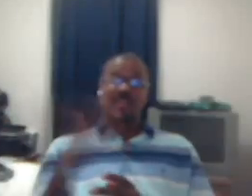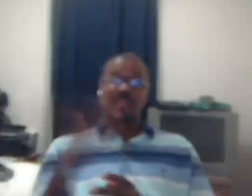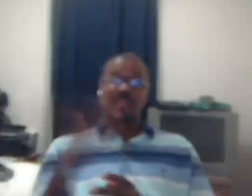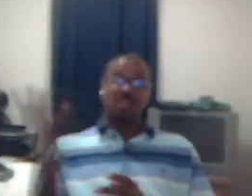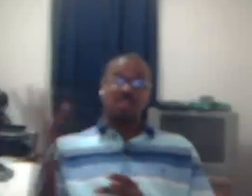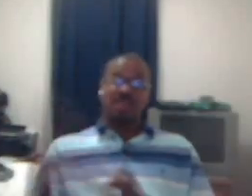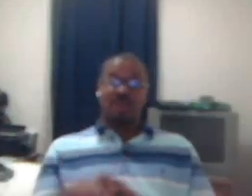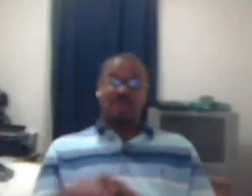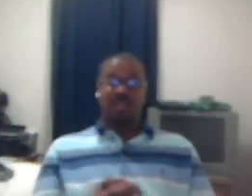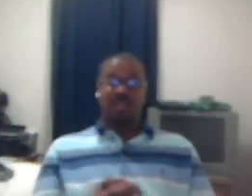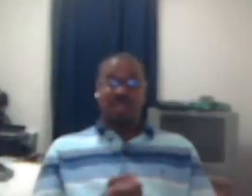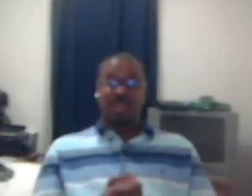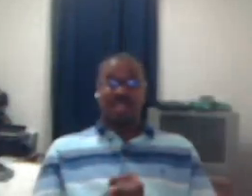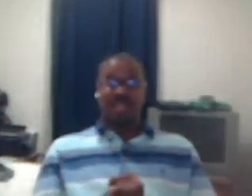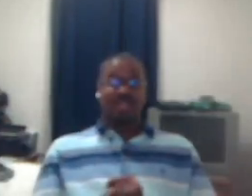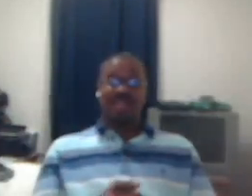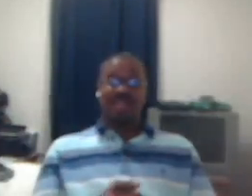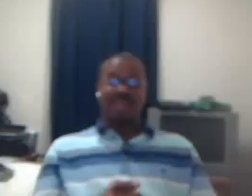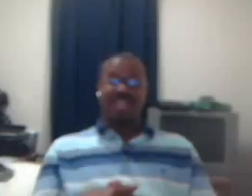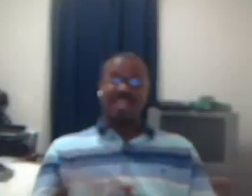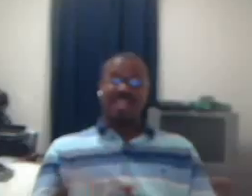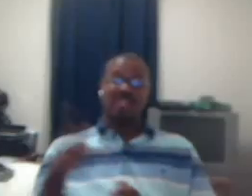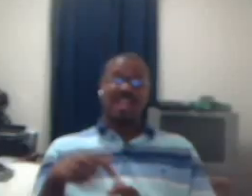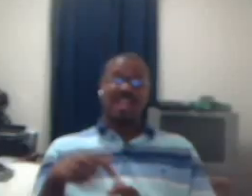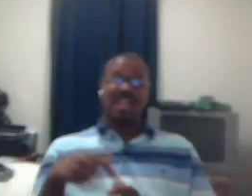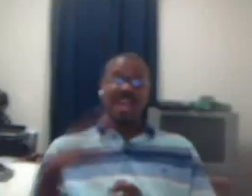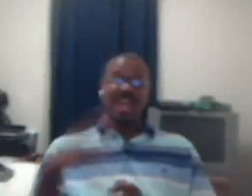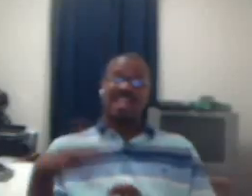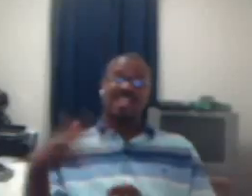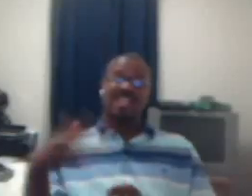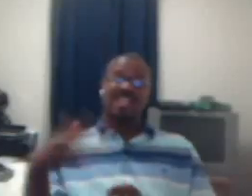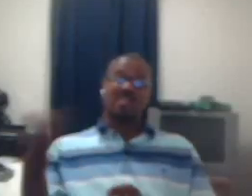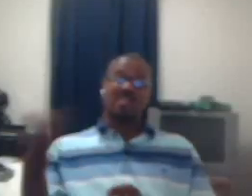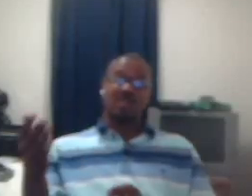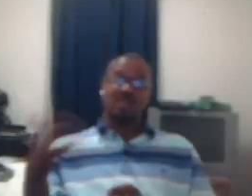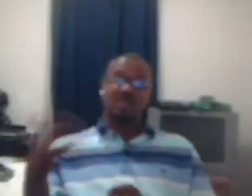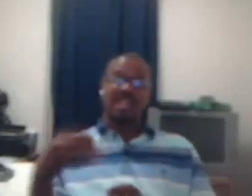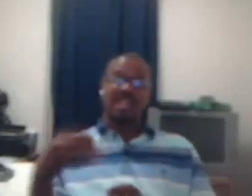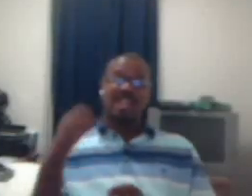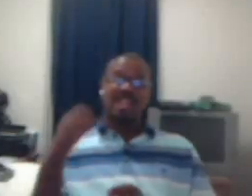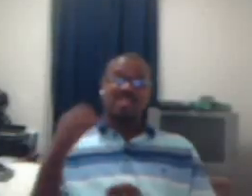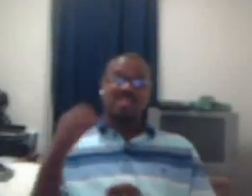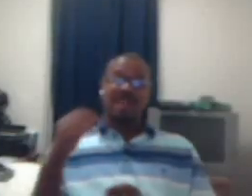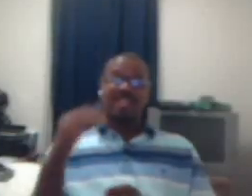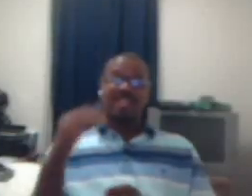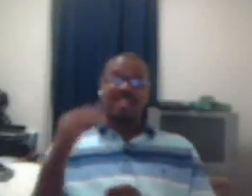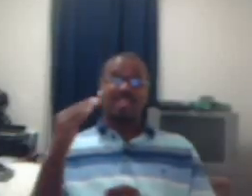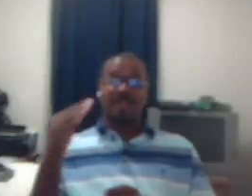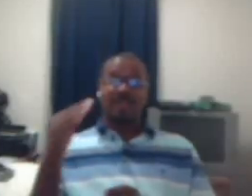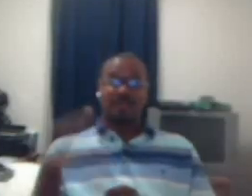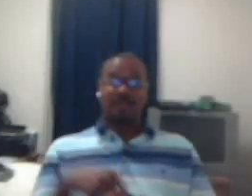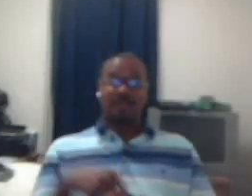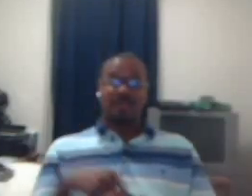video was all about, okay? So I can't say he's right. I can't say he's wrong, okay? Somebody ticked him off,